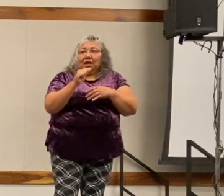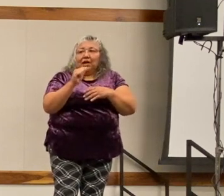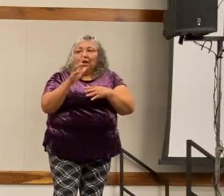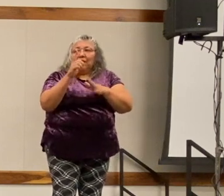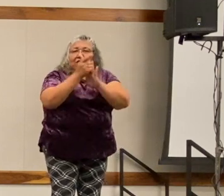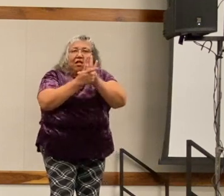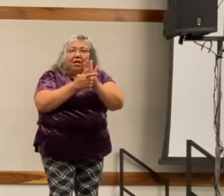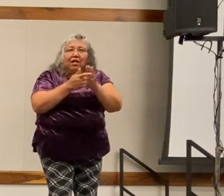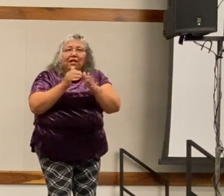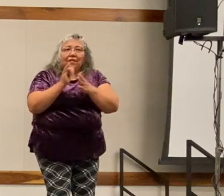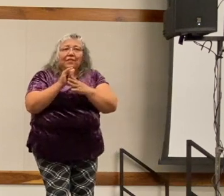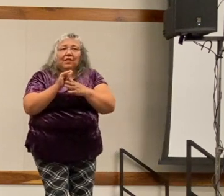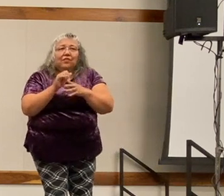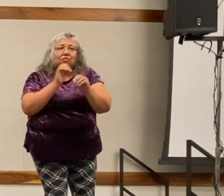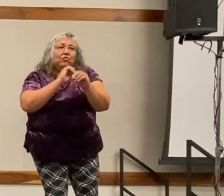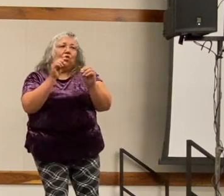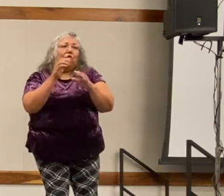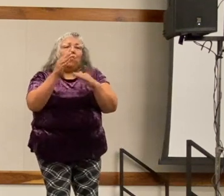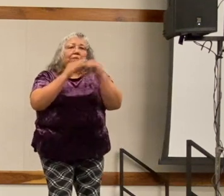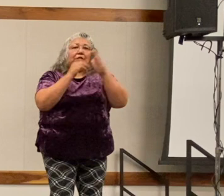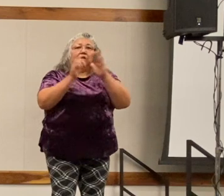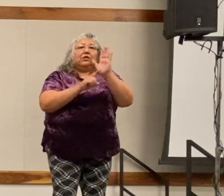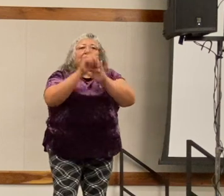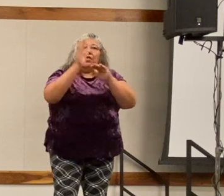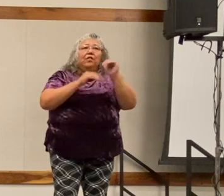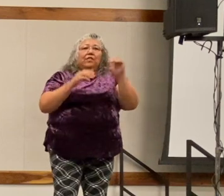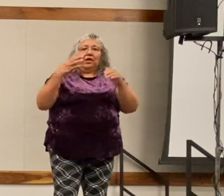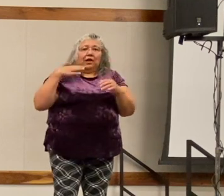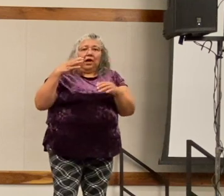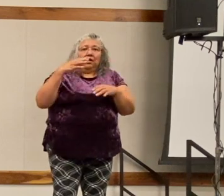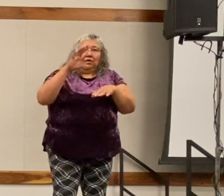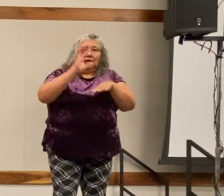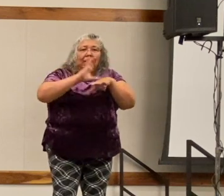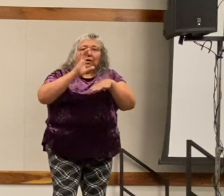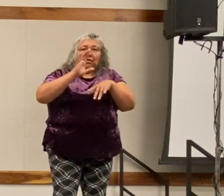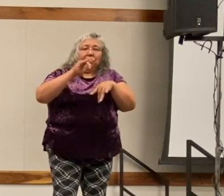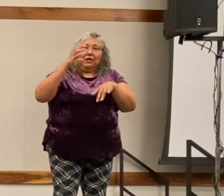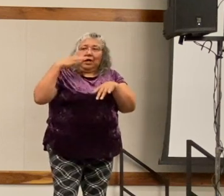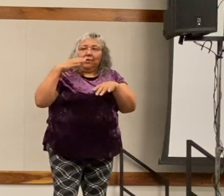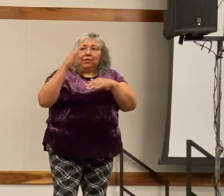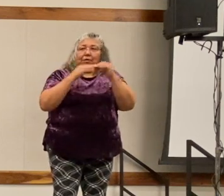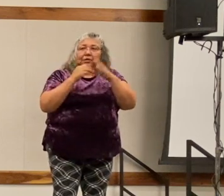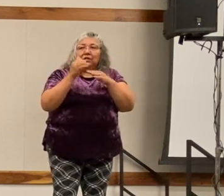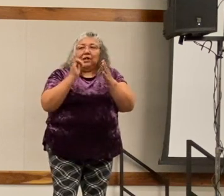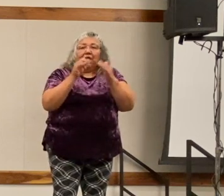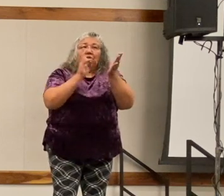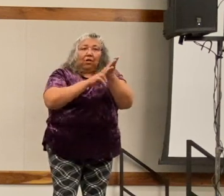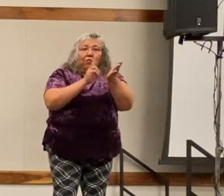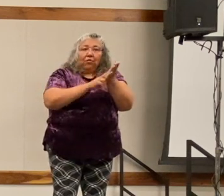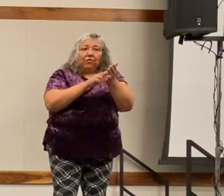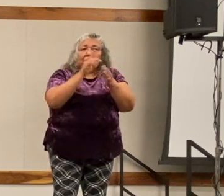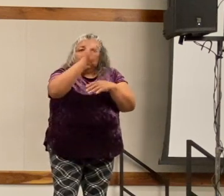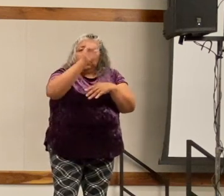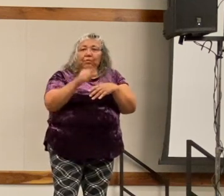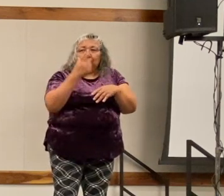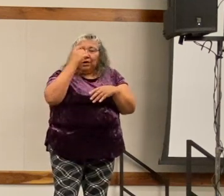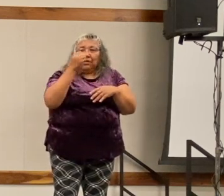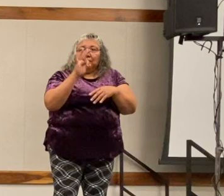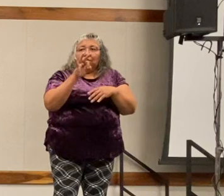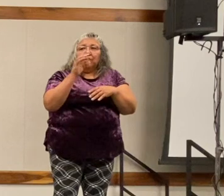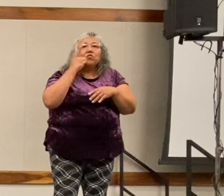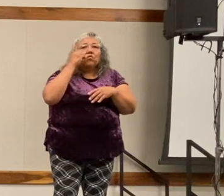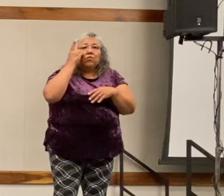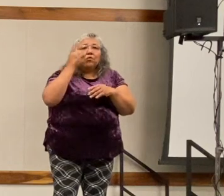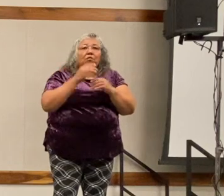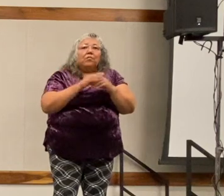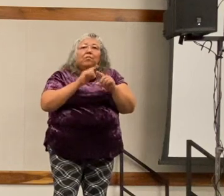or something that there can be no building taller than the Capitol in the state of Wyoming. Now, they got approval of that in Laramie because of the